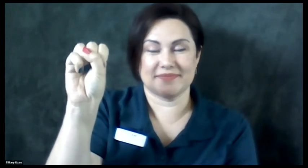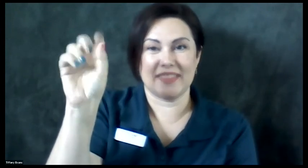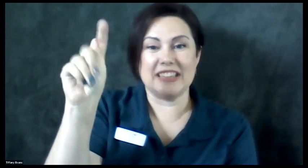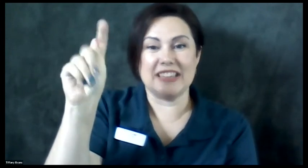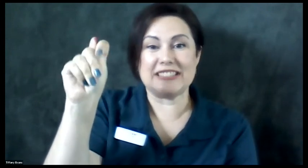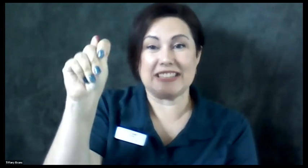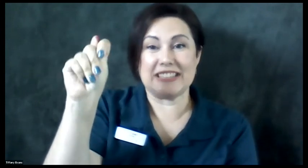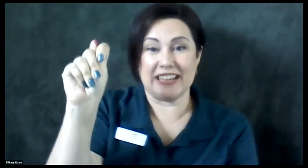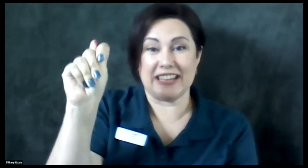T,